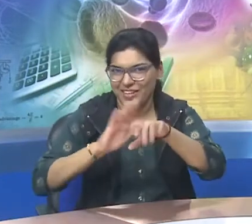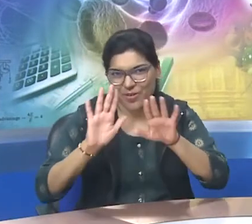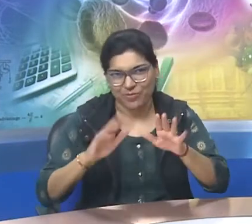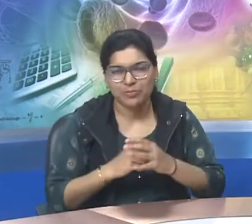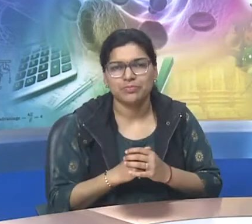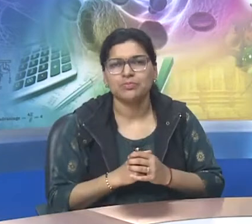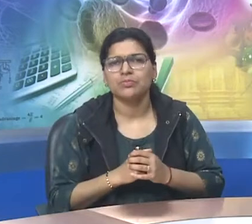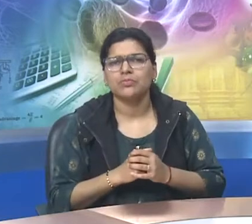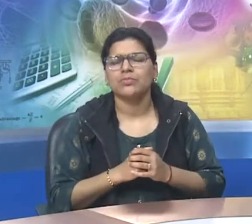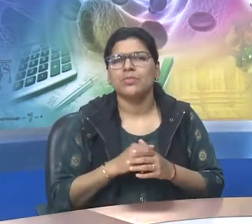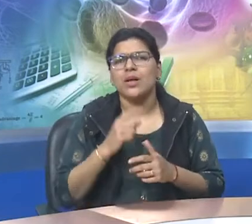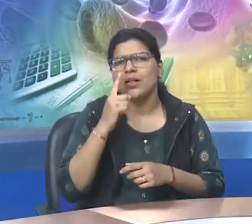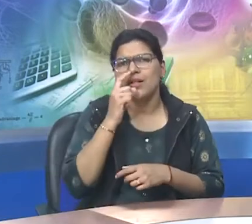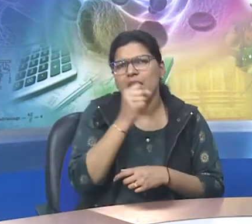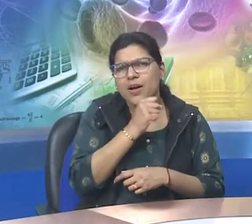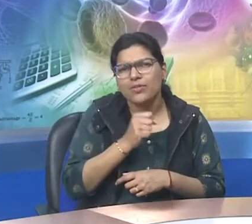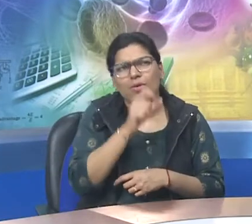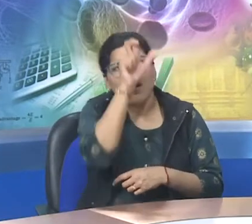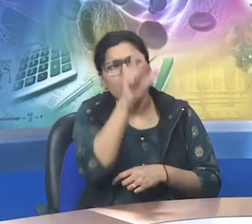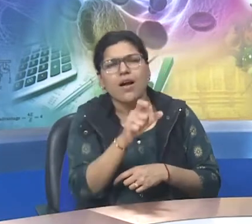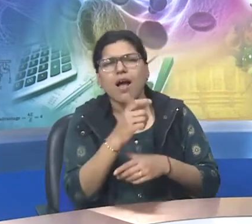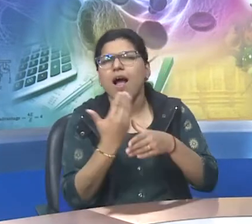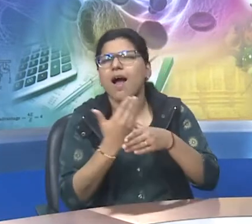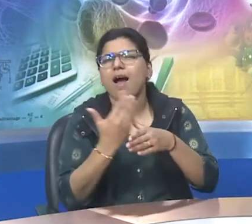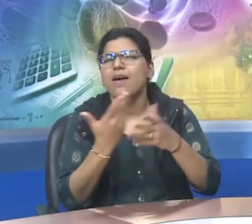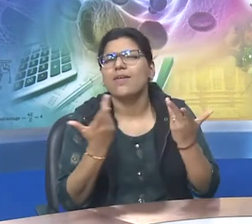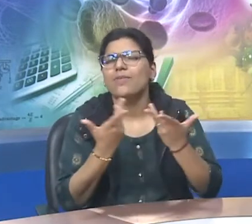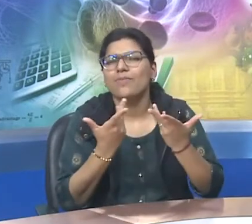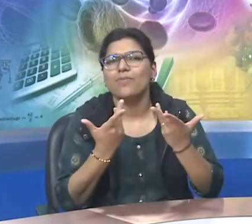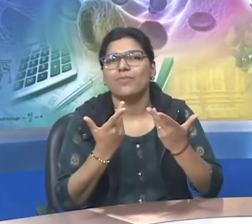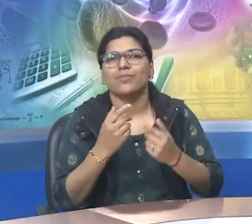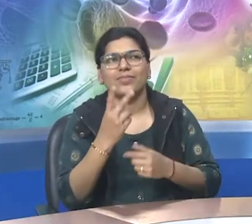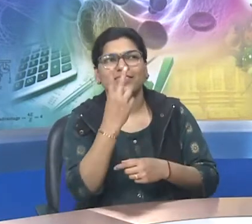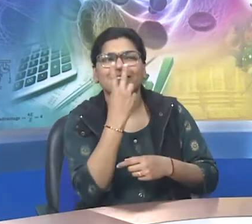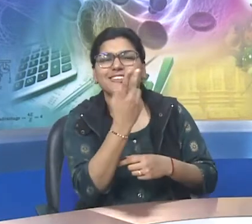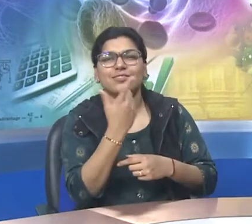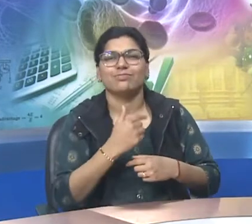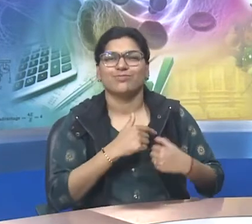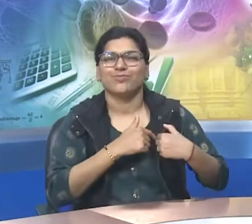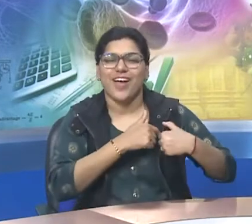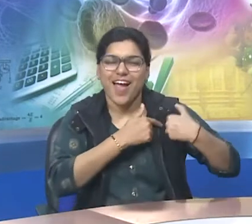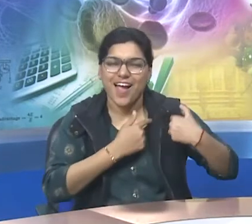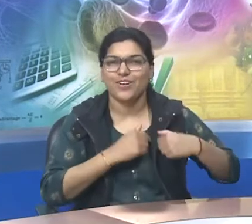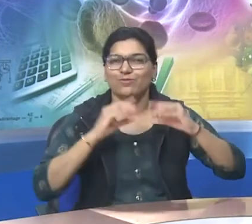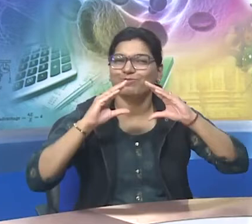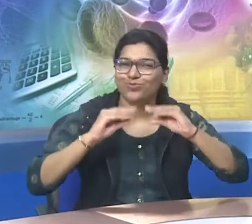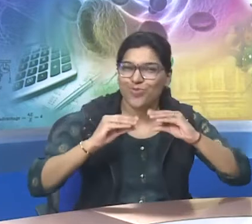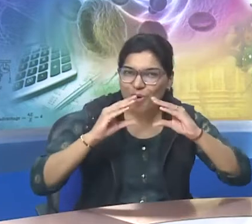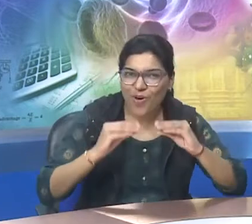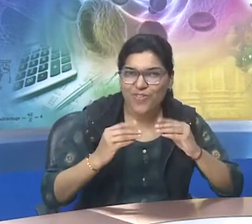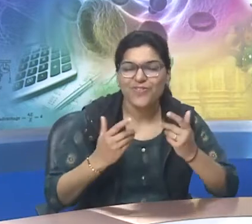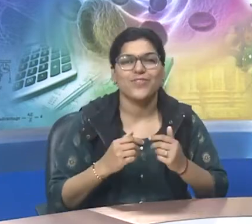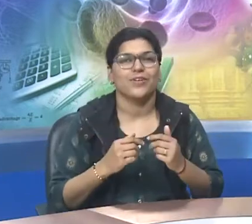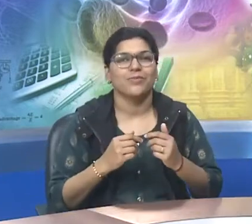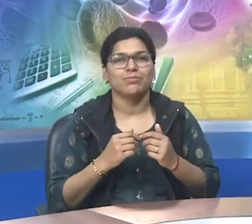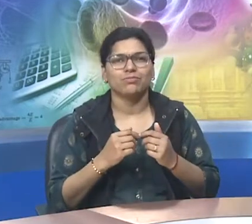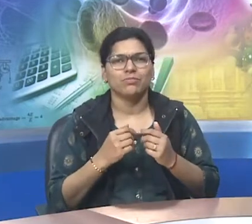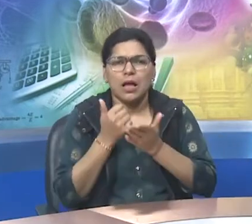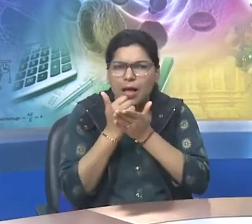and you must have some experiences of grandmother. So what experiences do you